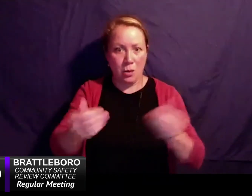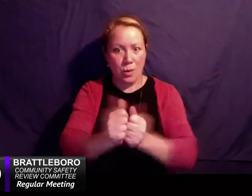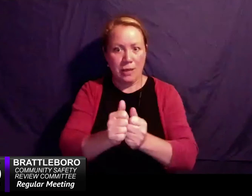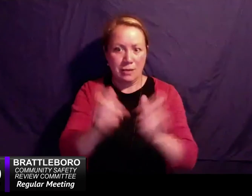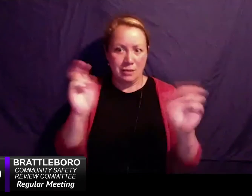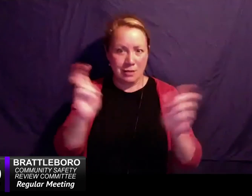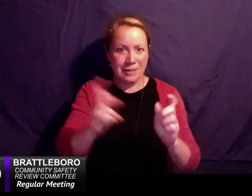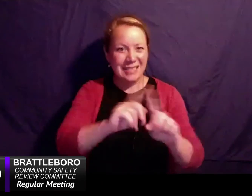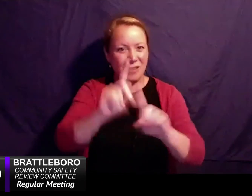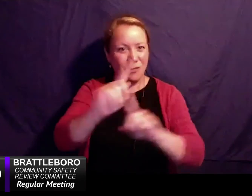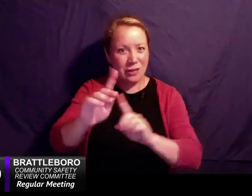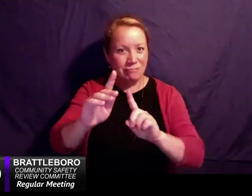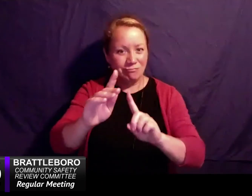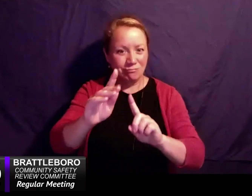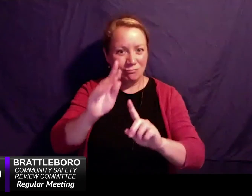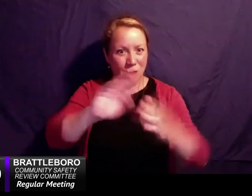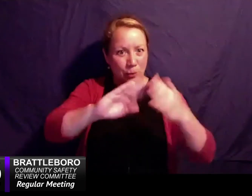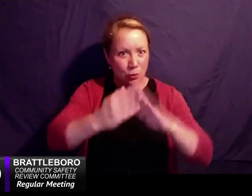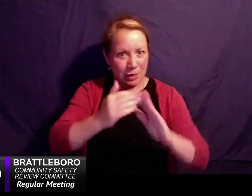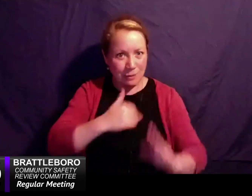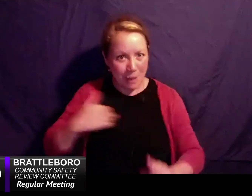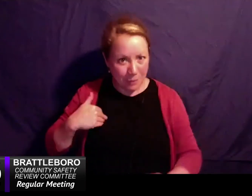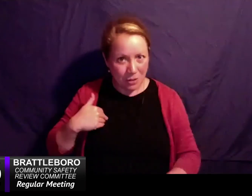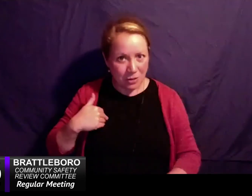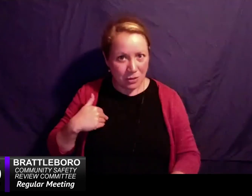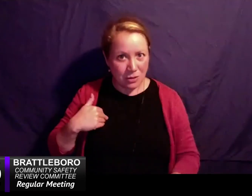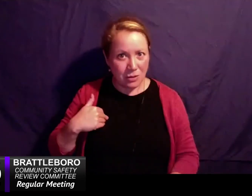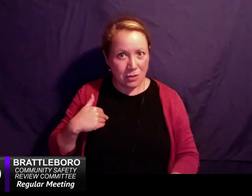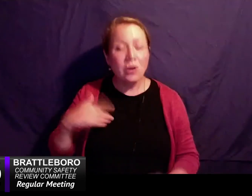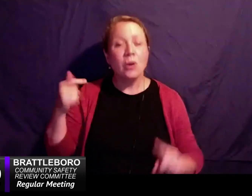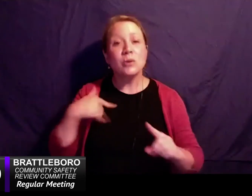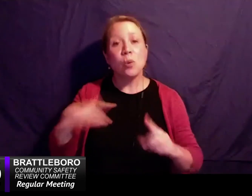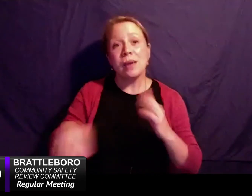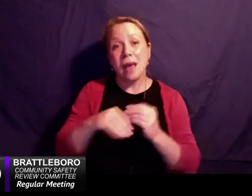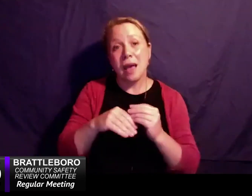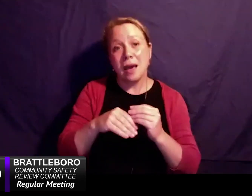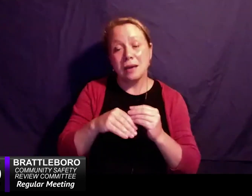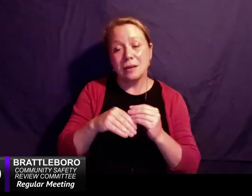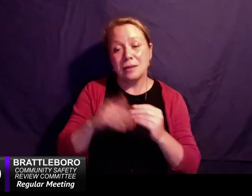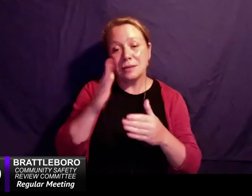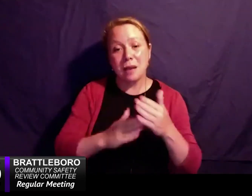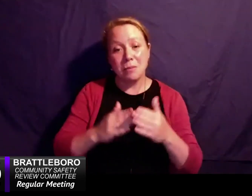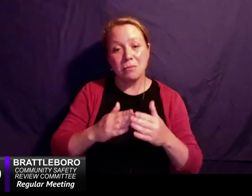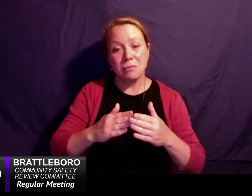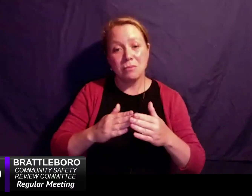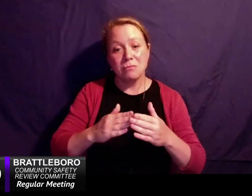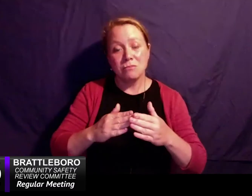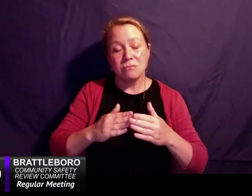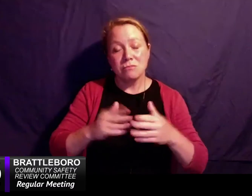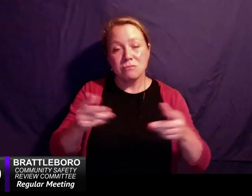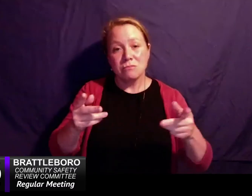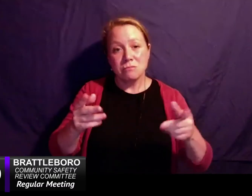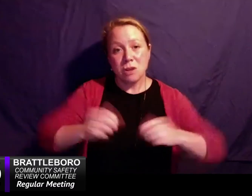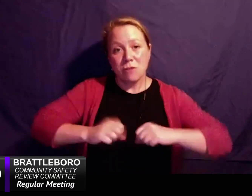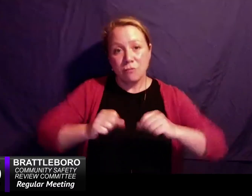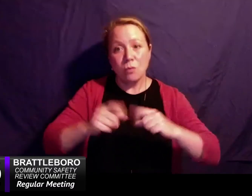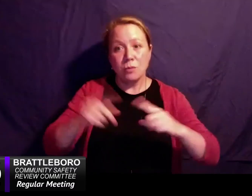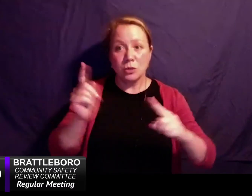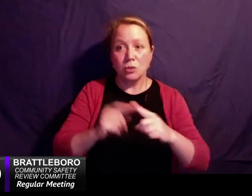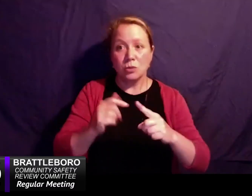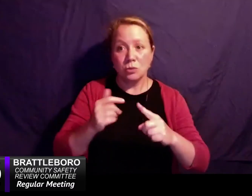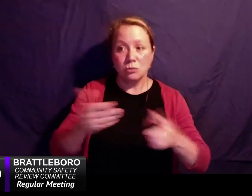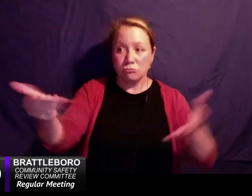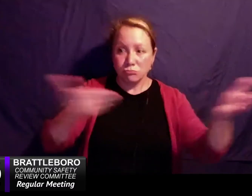with different communities, etc. So we built in a little space in our facilitation strategy to engage in a very limited way